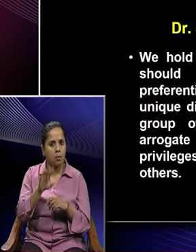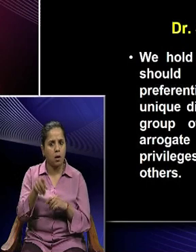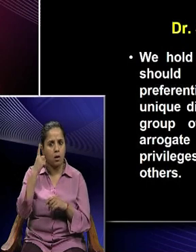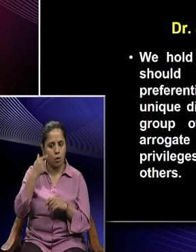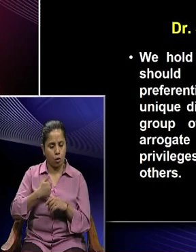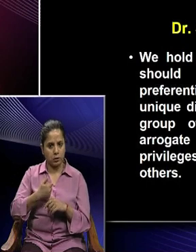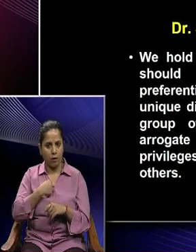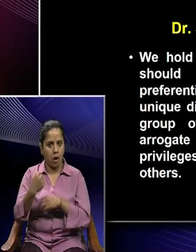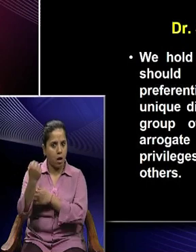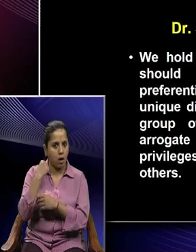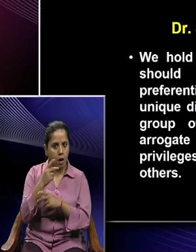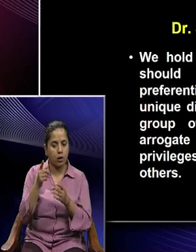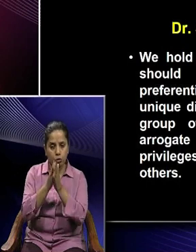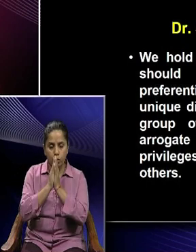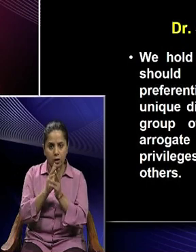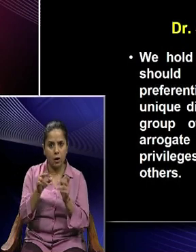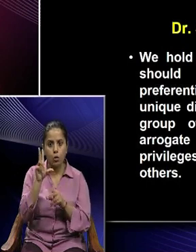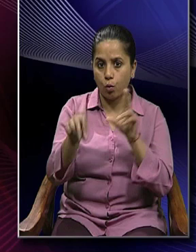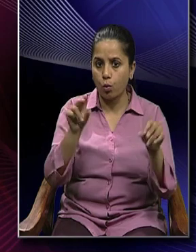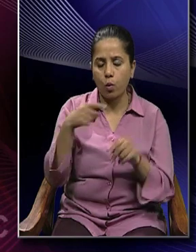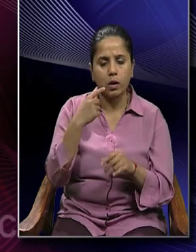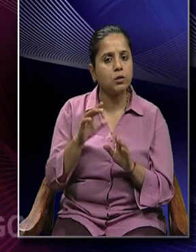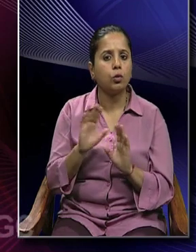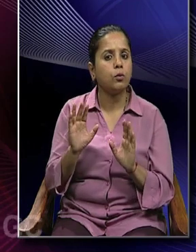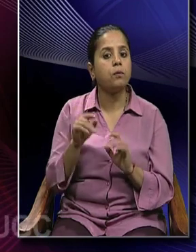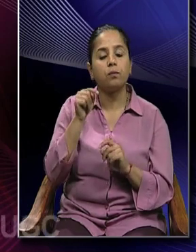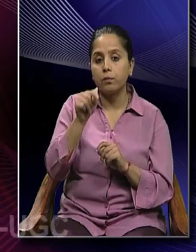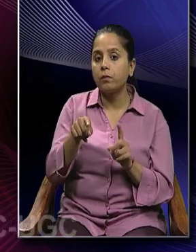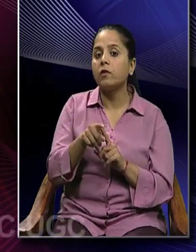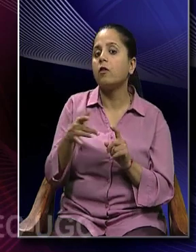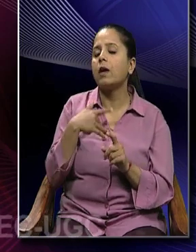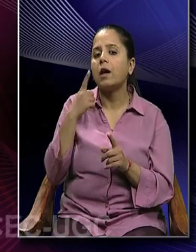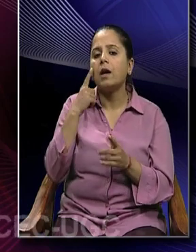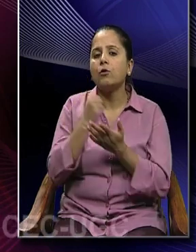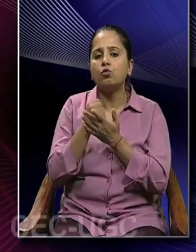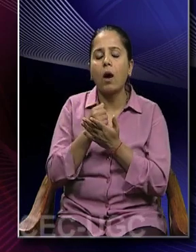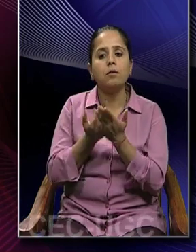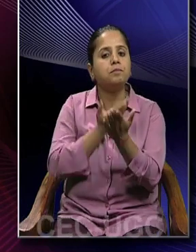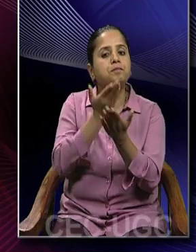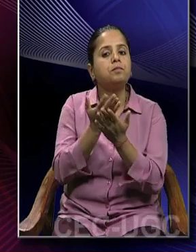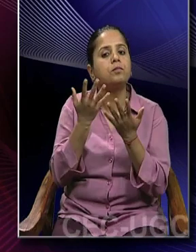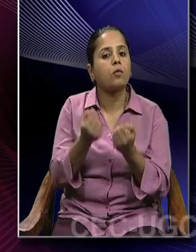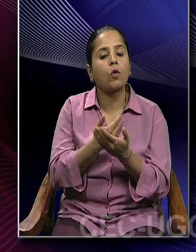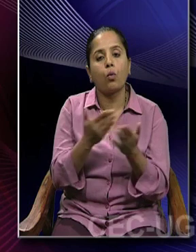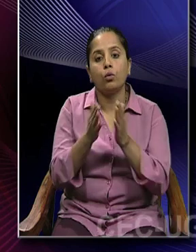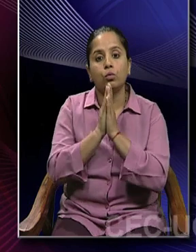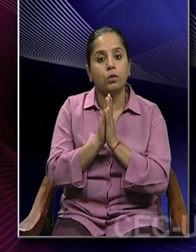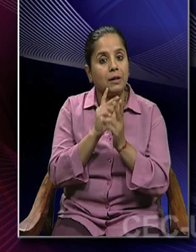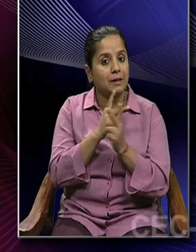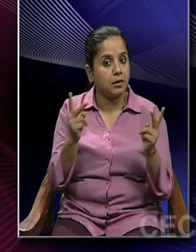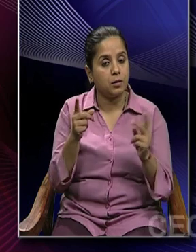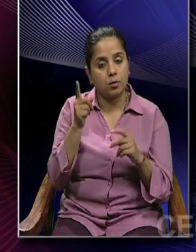itself rights and privileges that it denies to others. So, he in a way is trying to suggest that all religions are to